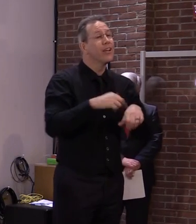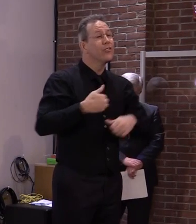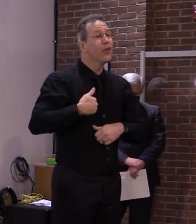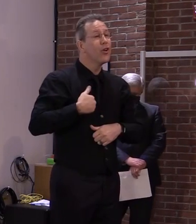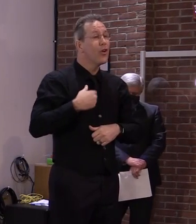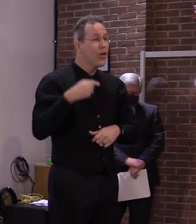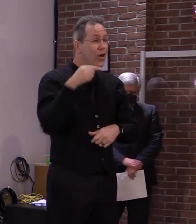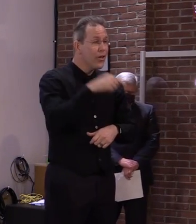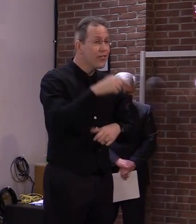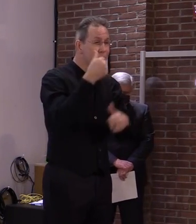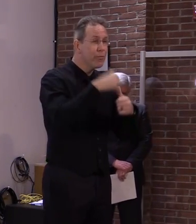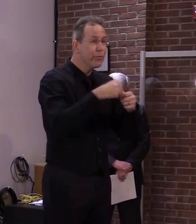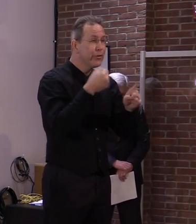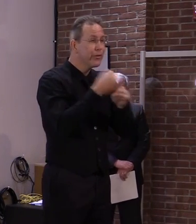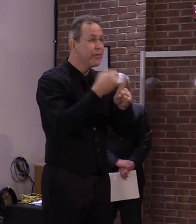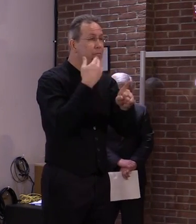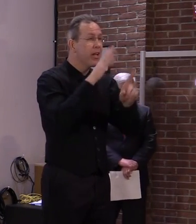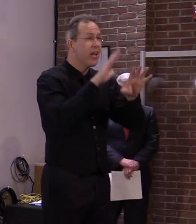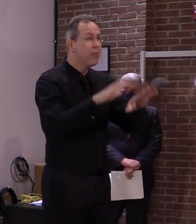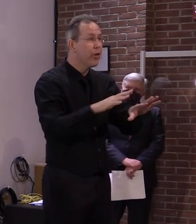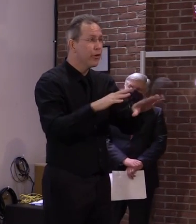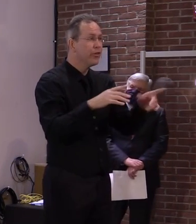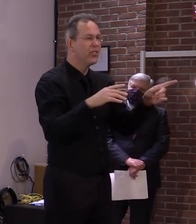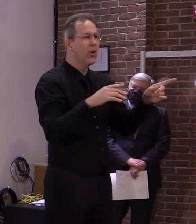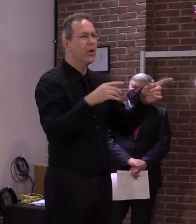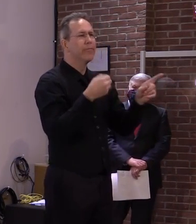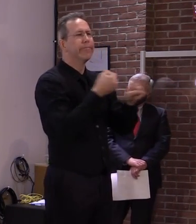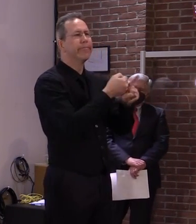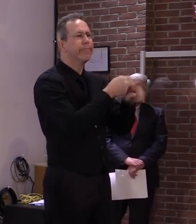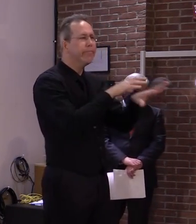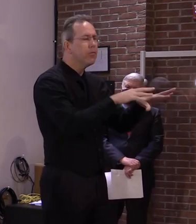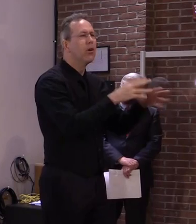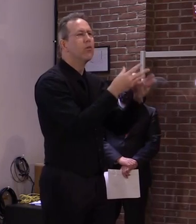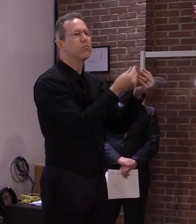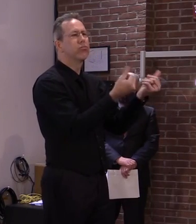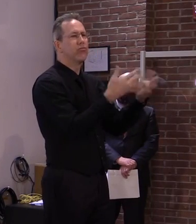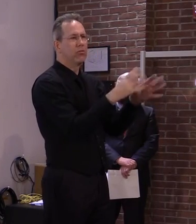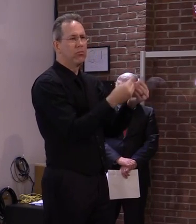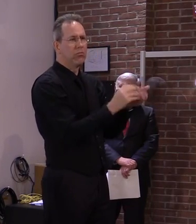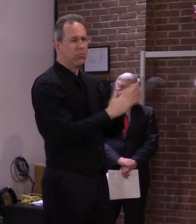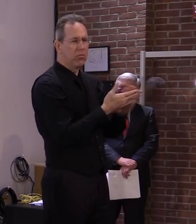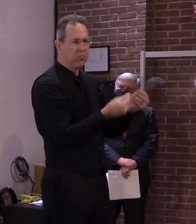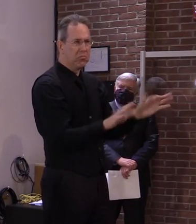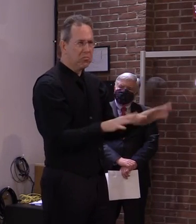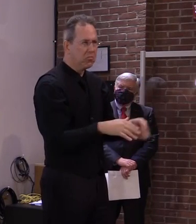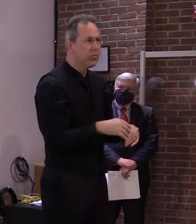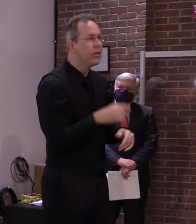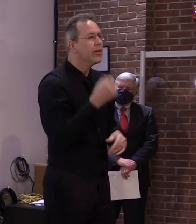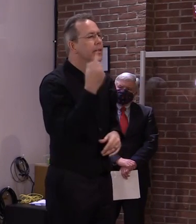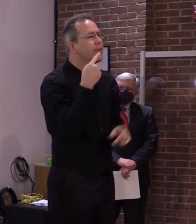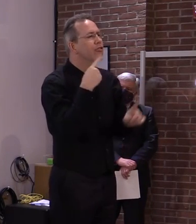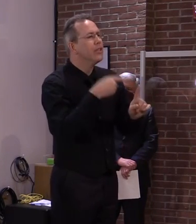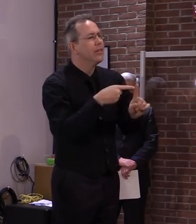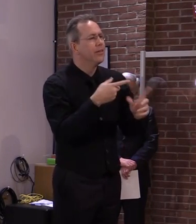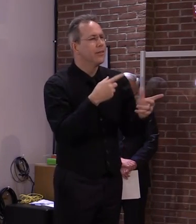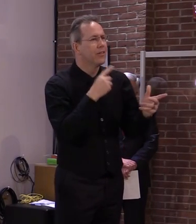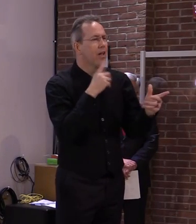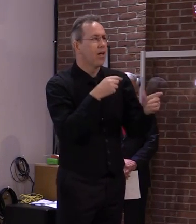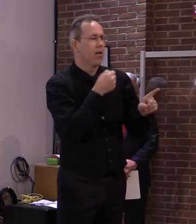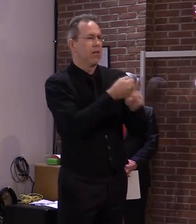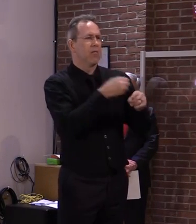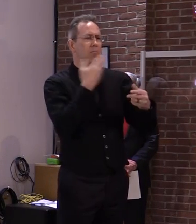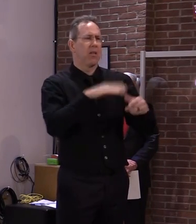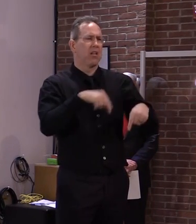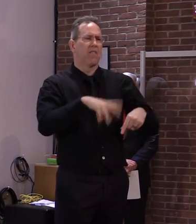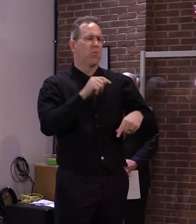by Friday. Fortunately, these storms didn't have a large impact on Vermont. So again, we're hopeful that Johnson